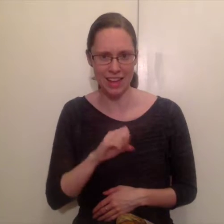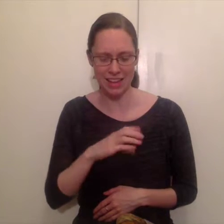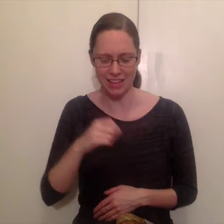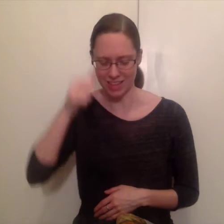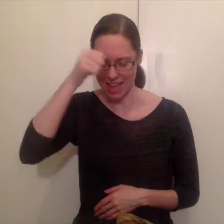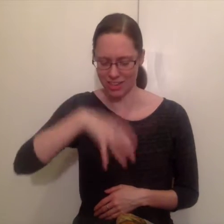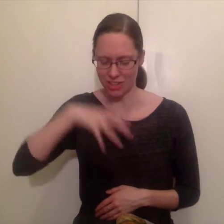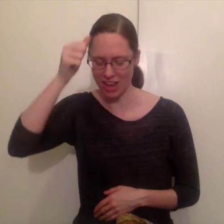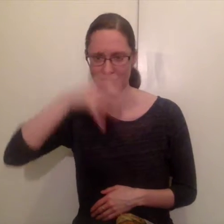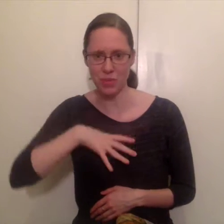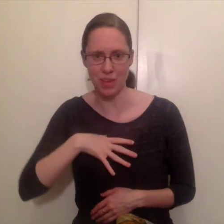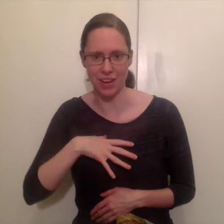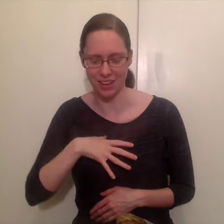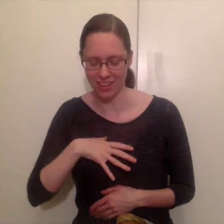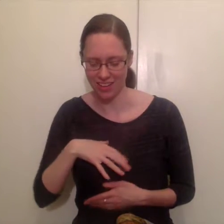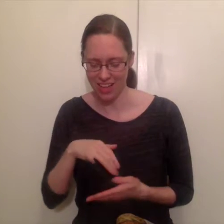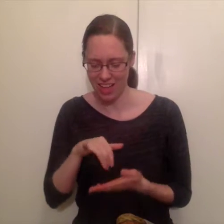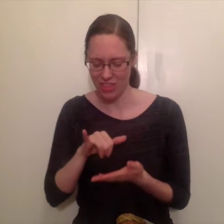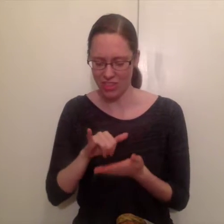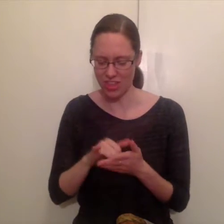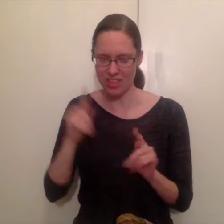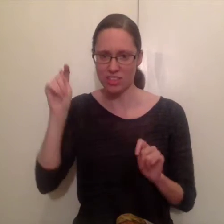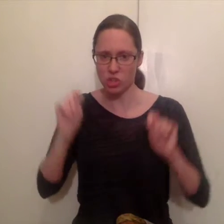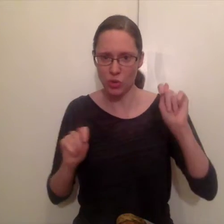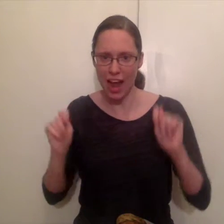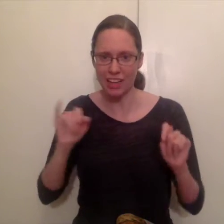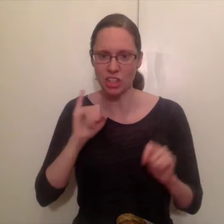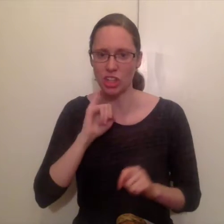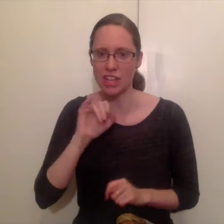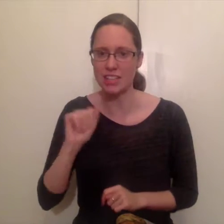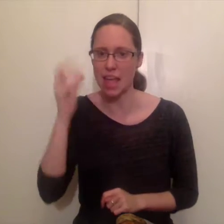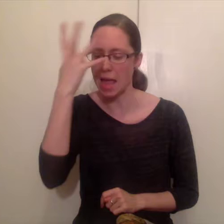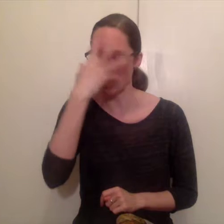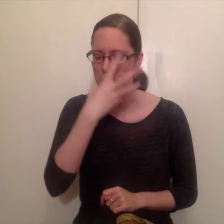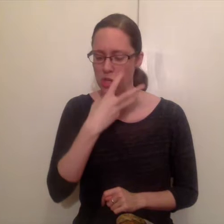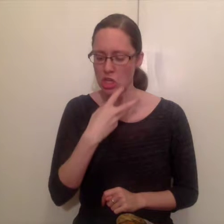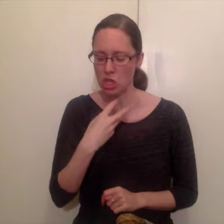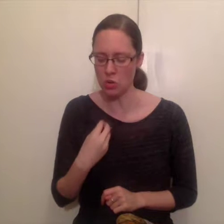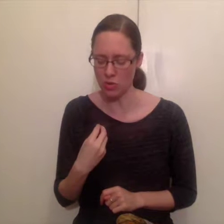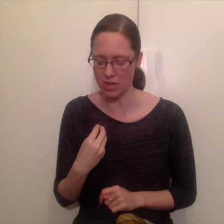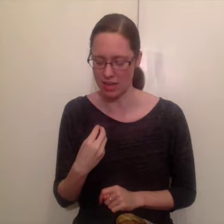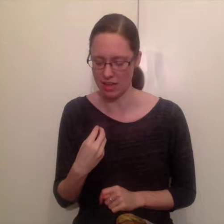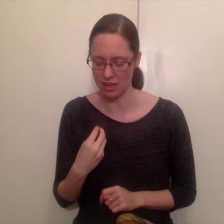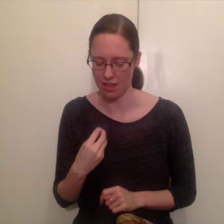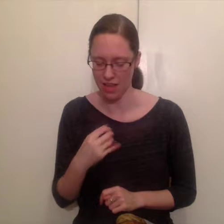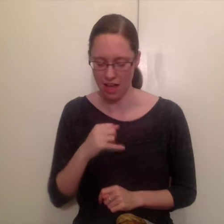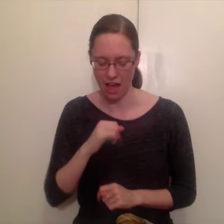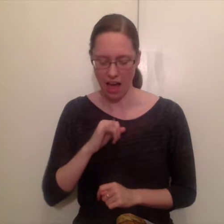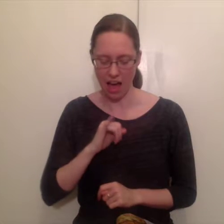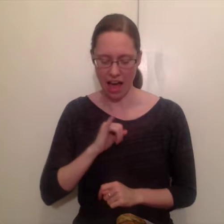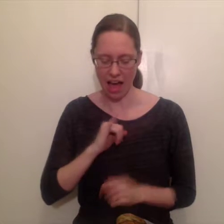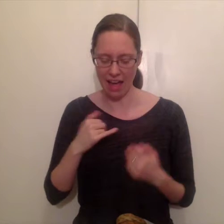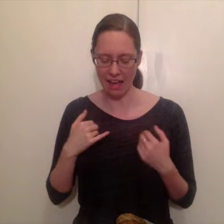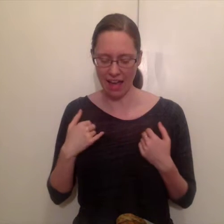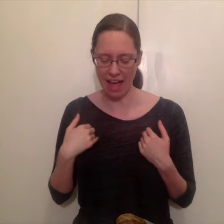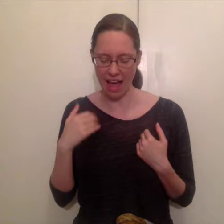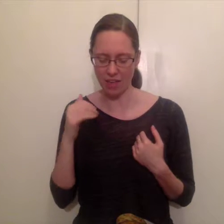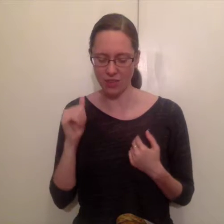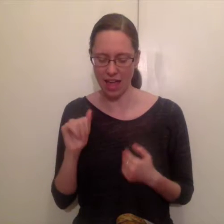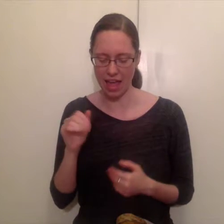"Ladies and gentlemen, this tractor is a beauty. I have